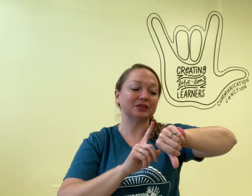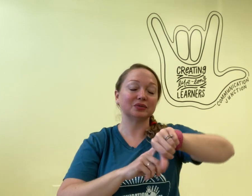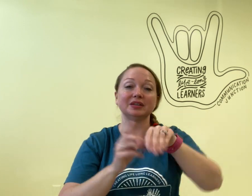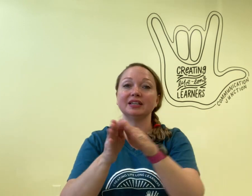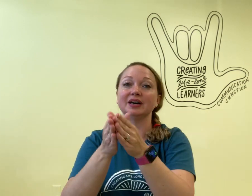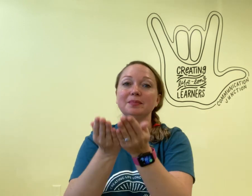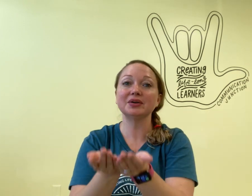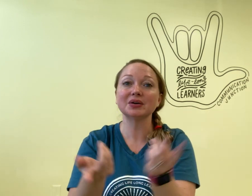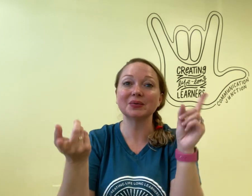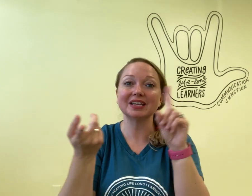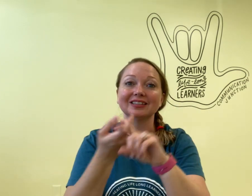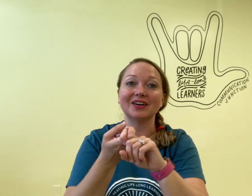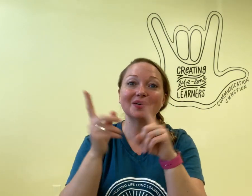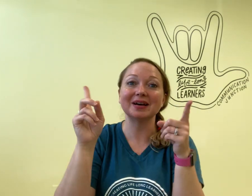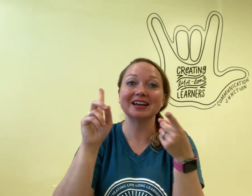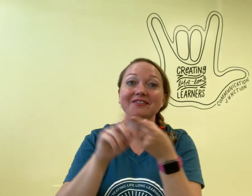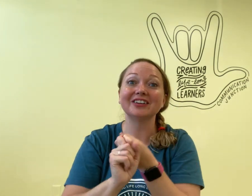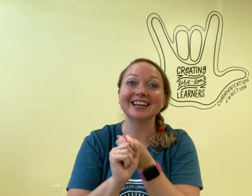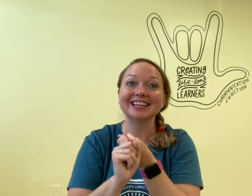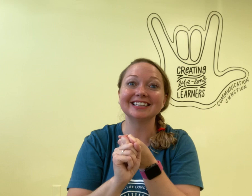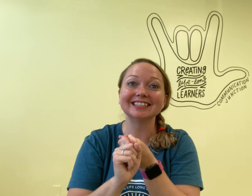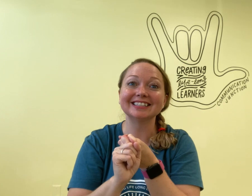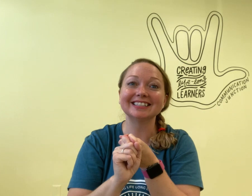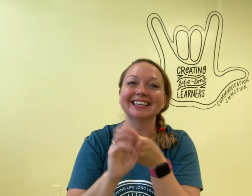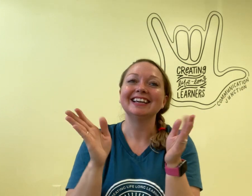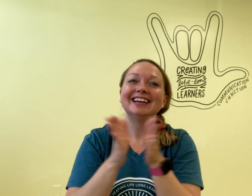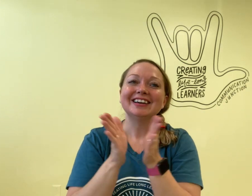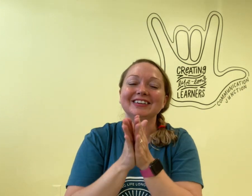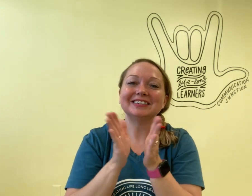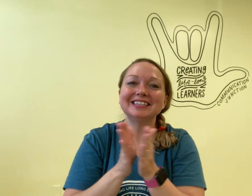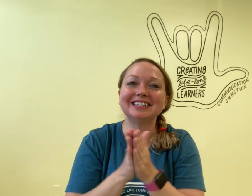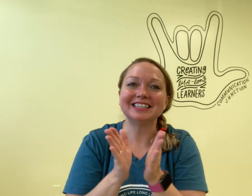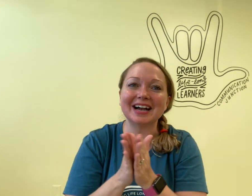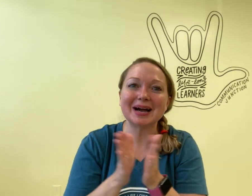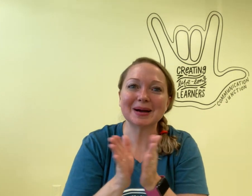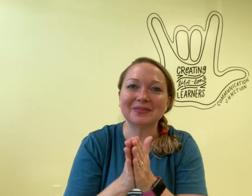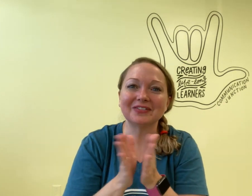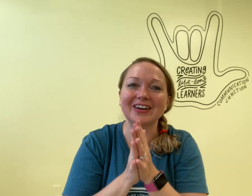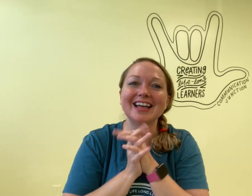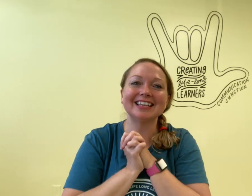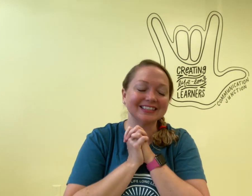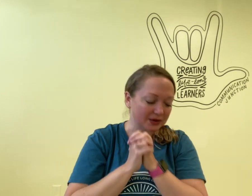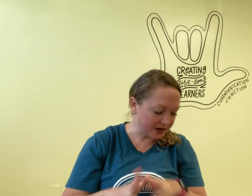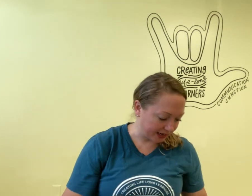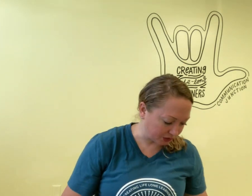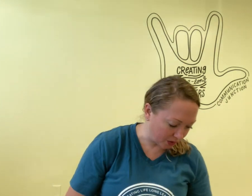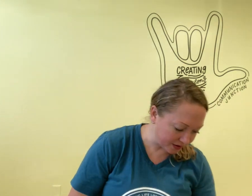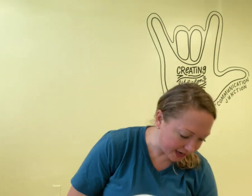read a book with all my friends. Good job, friends. Okay, so our next